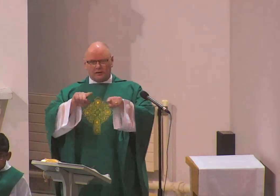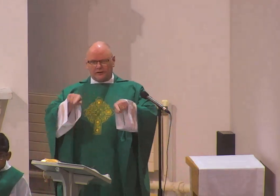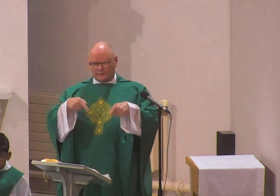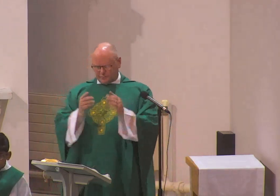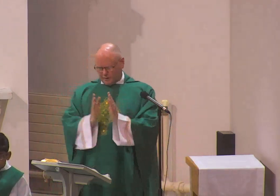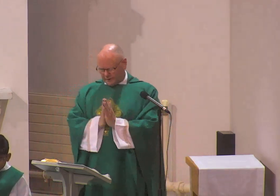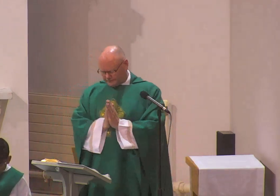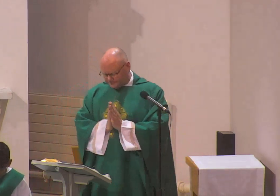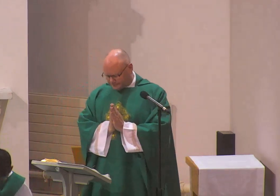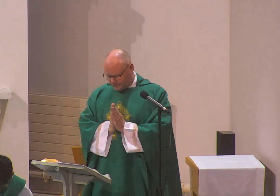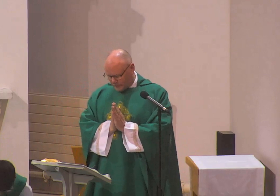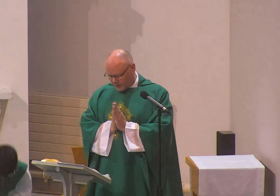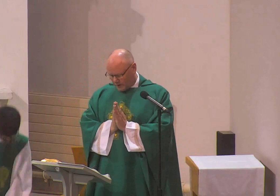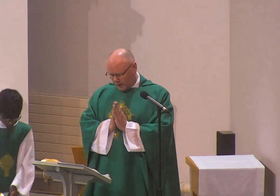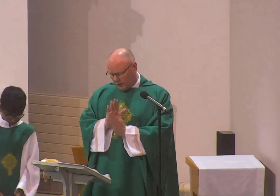Let us pray.